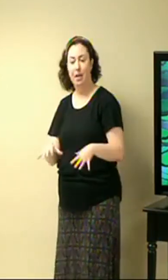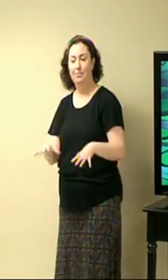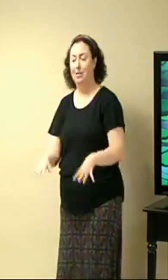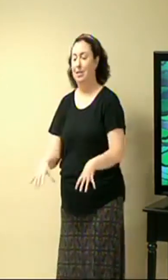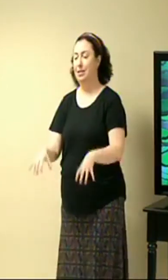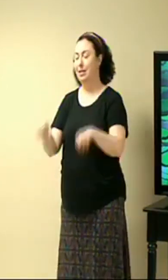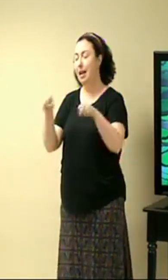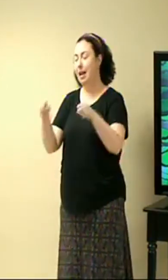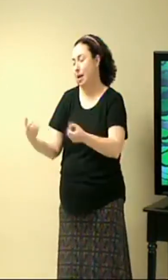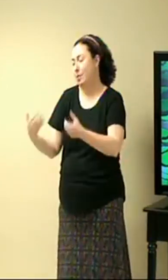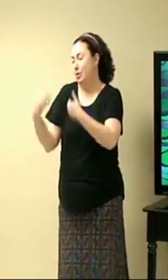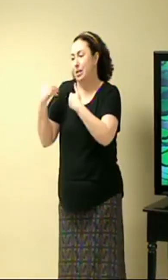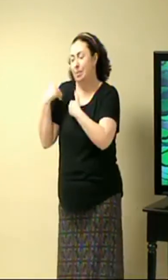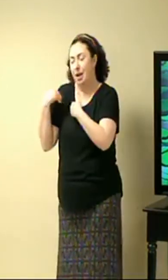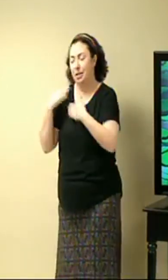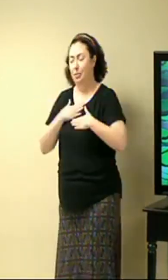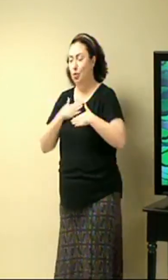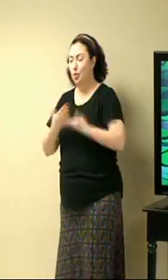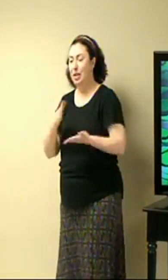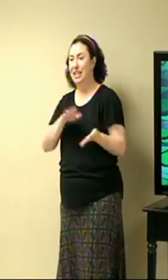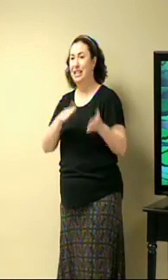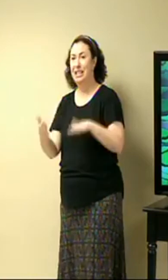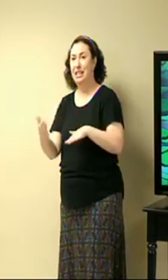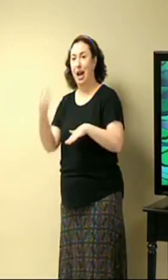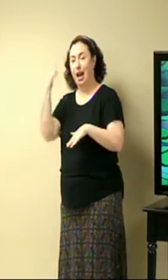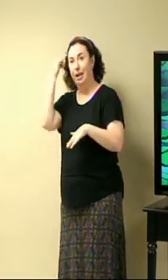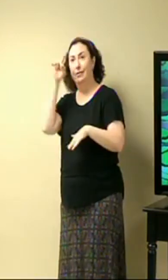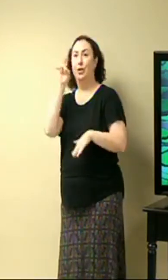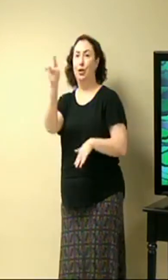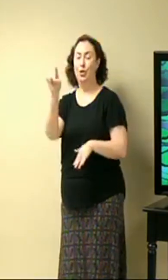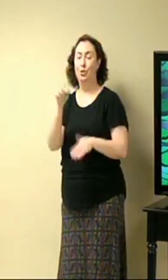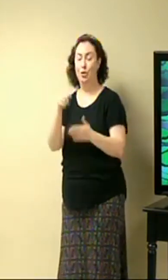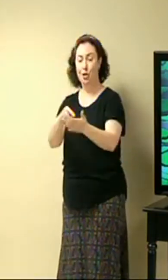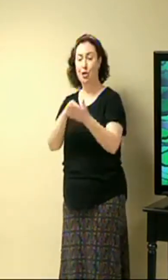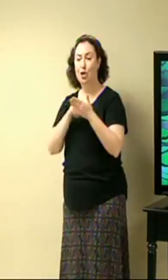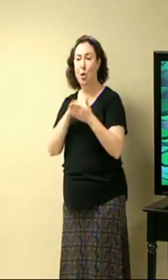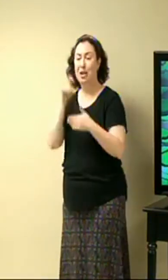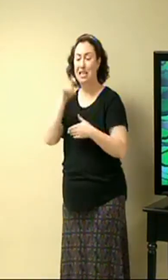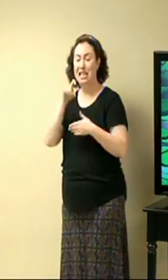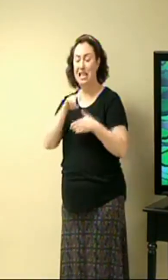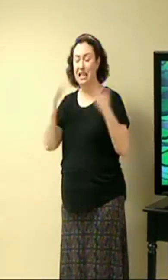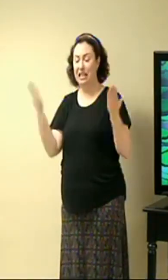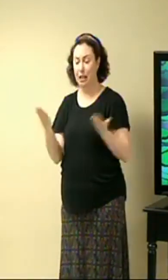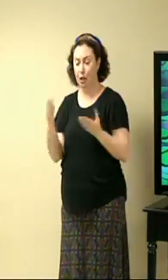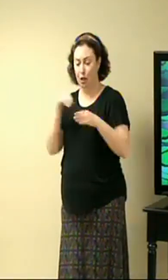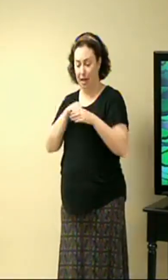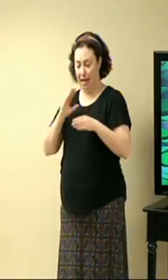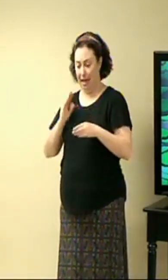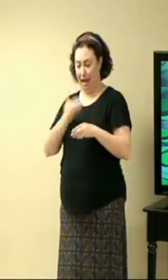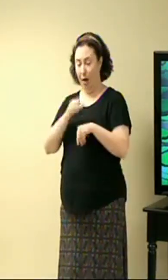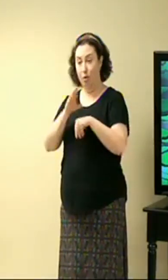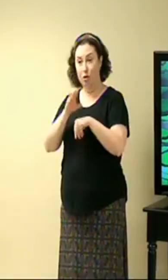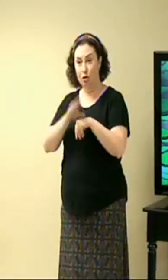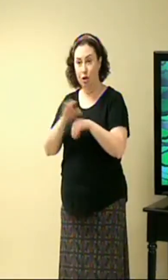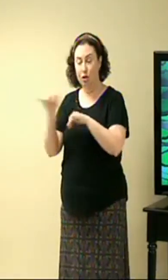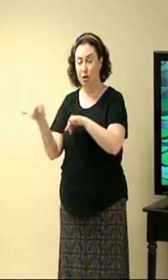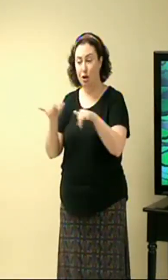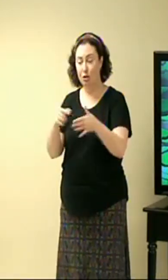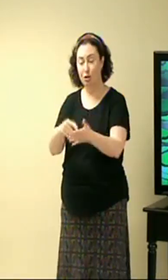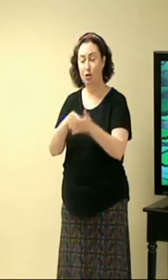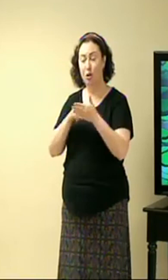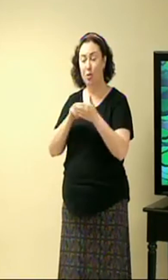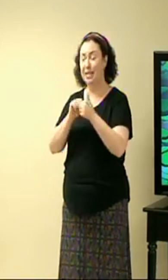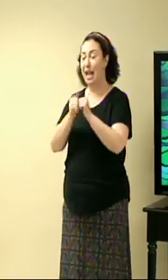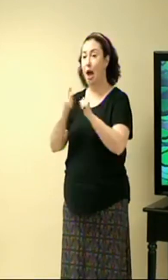and die? Father, show us the needs that our church has, but not only show us the need, show us how we can meet them rather